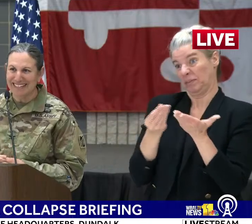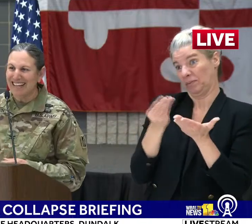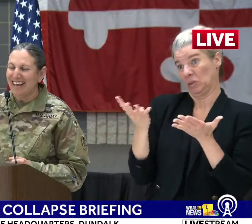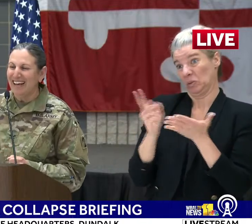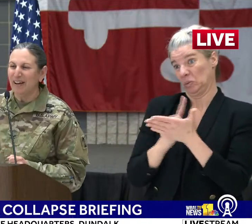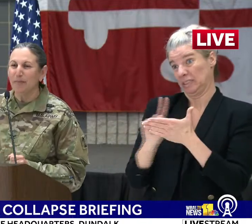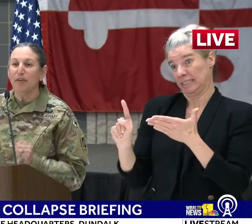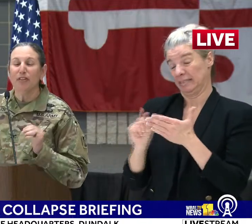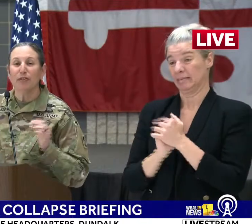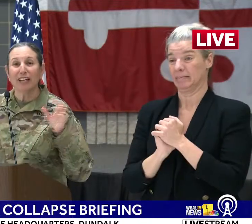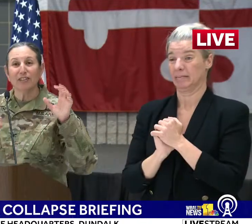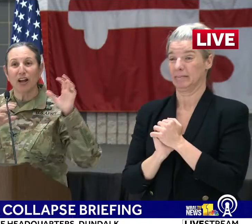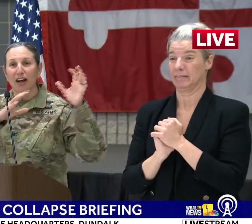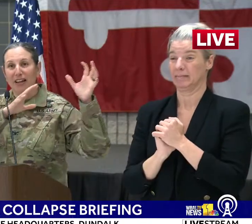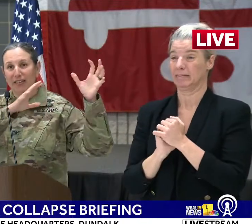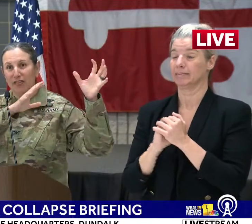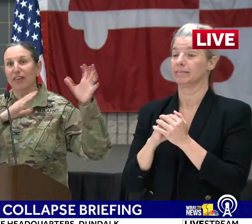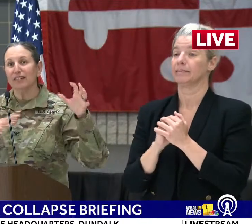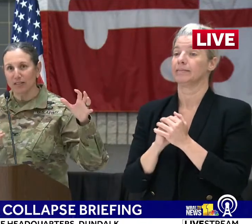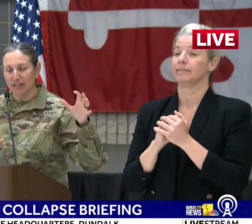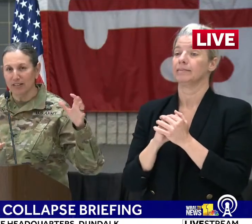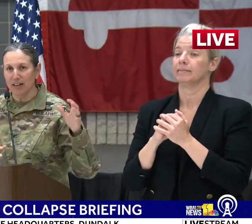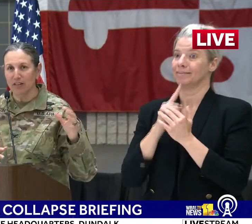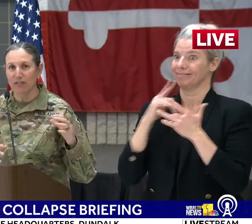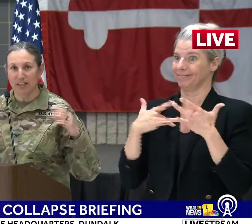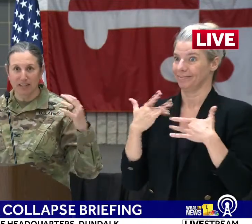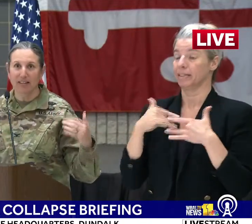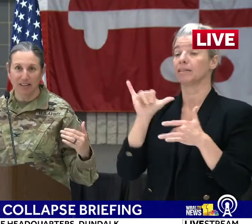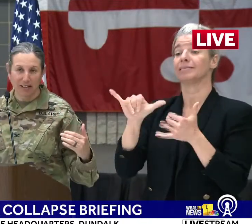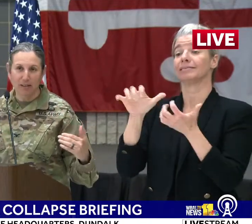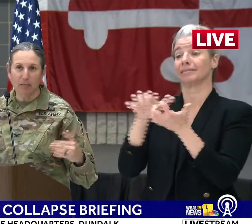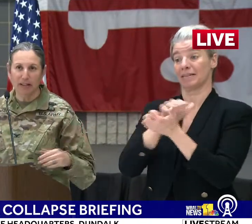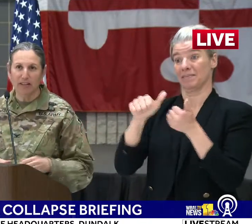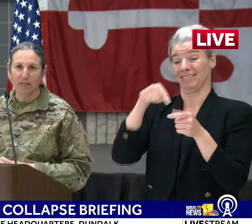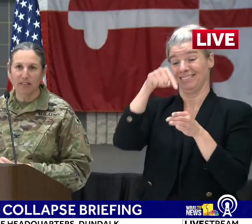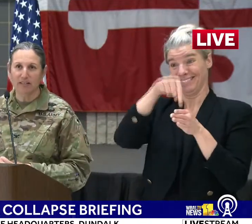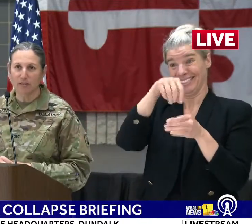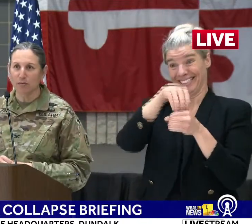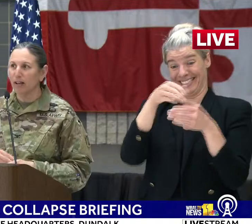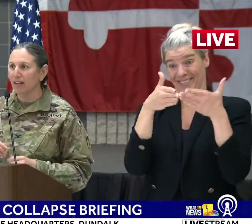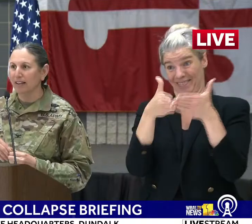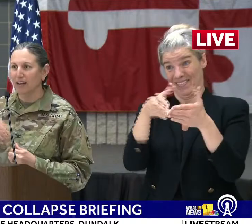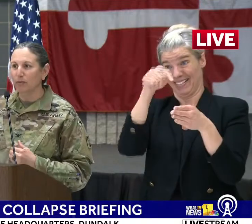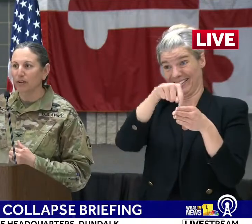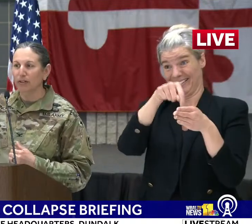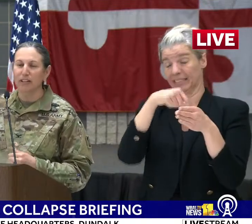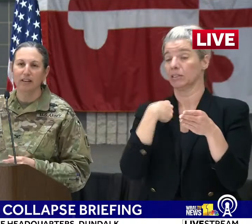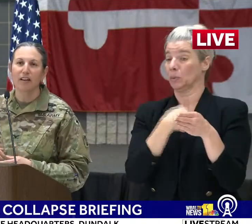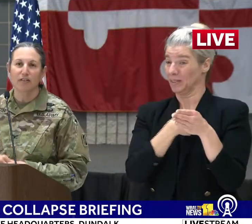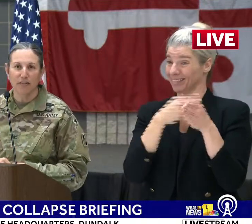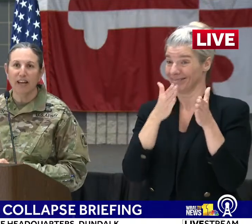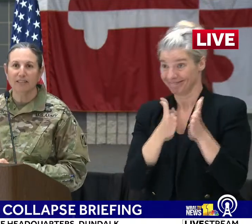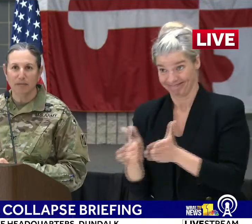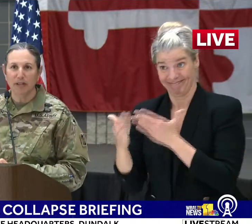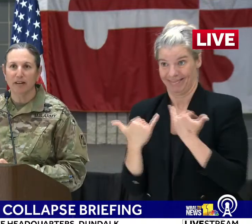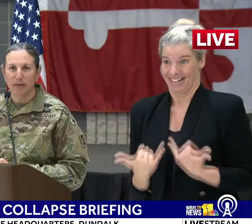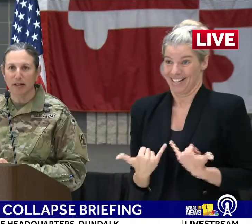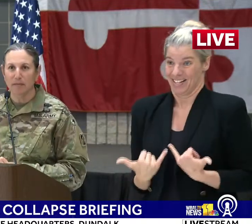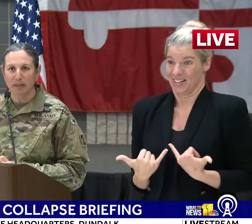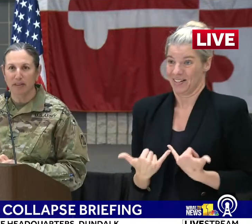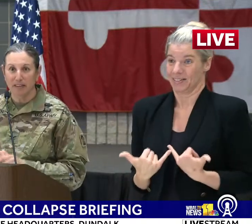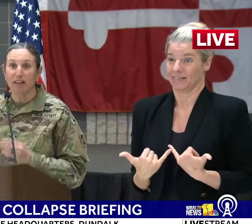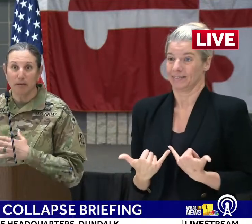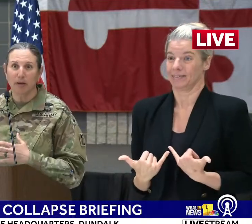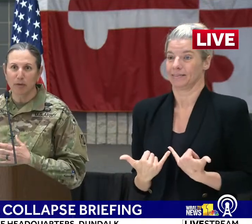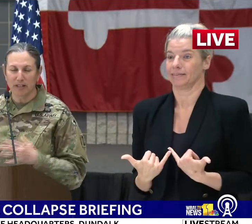excited about that. The wreckage on the vessel itself is in the planning phases as well, and we're looking for that to